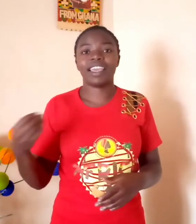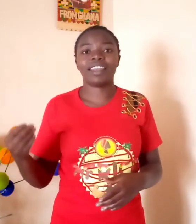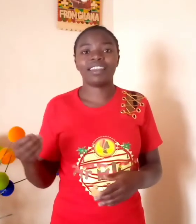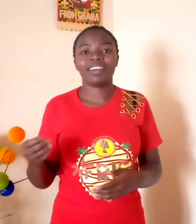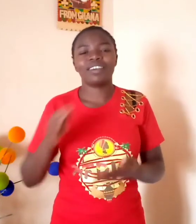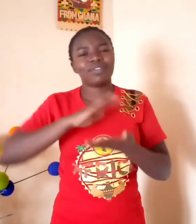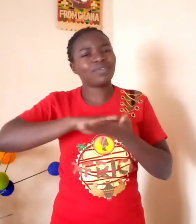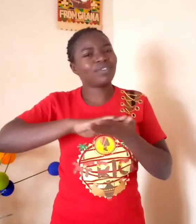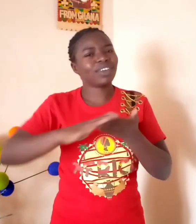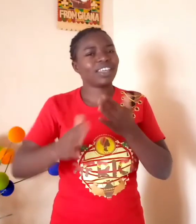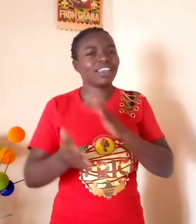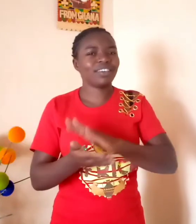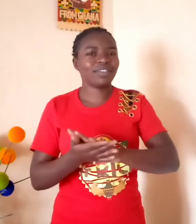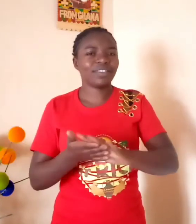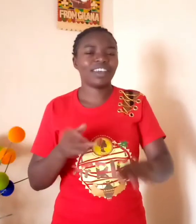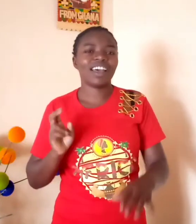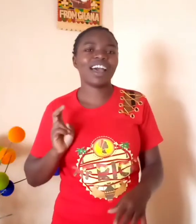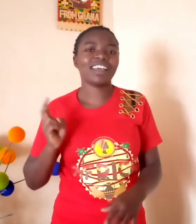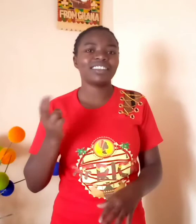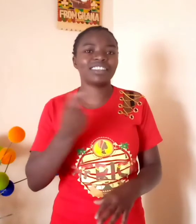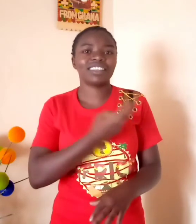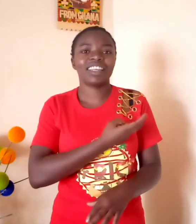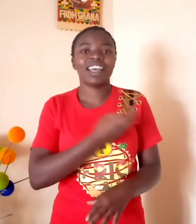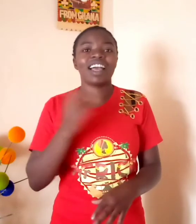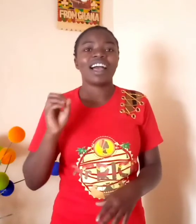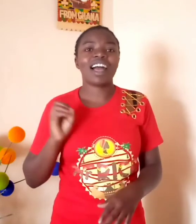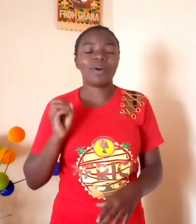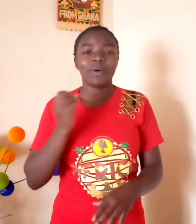and forgive us our